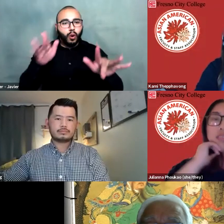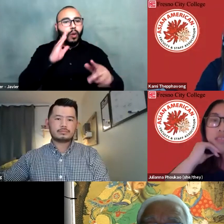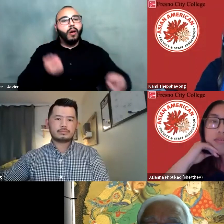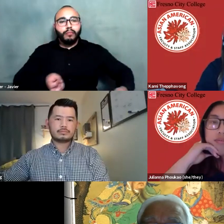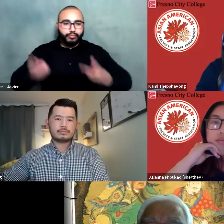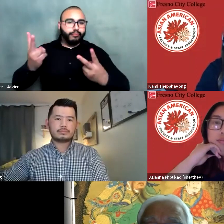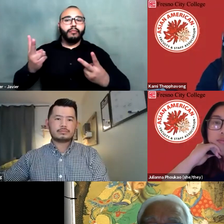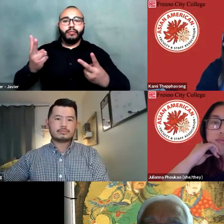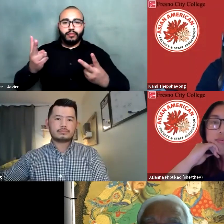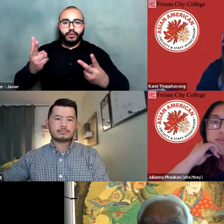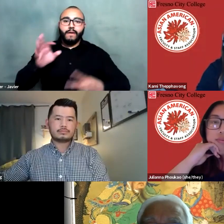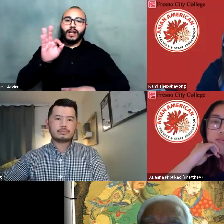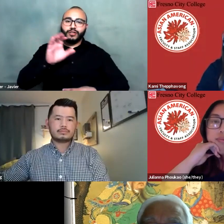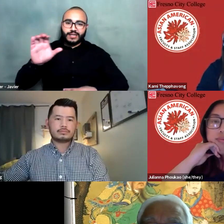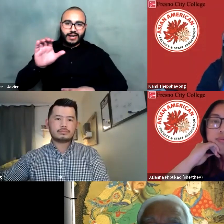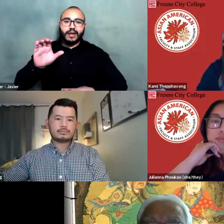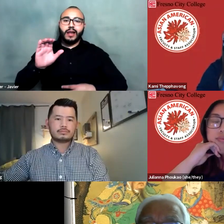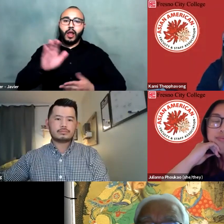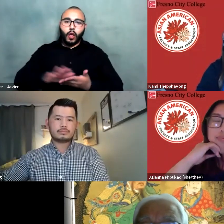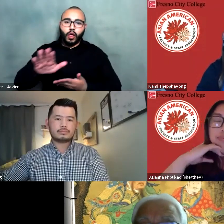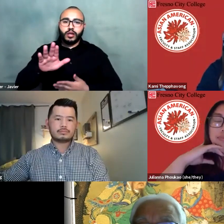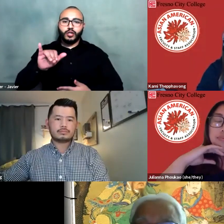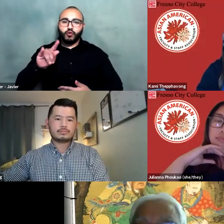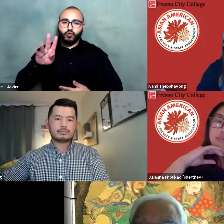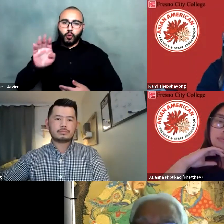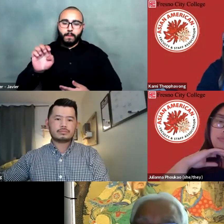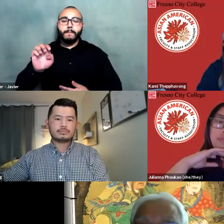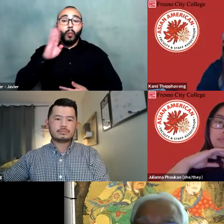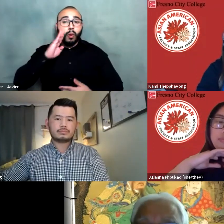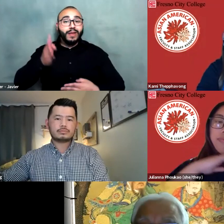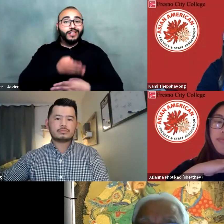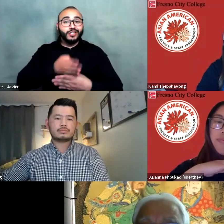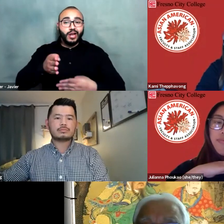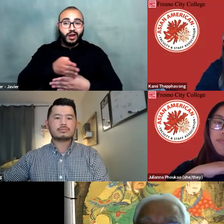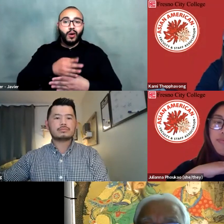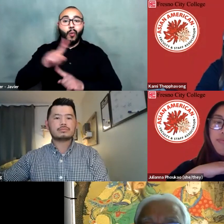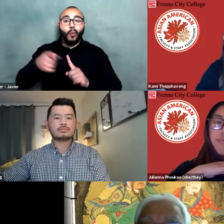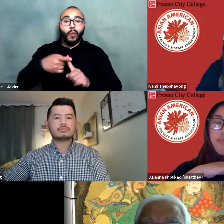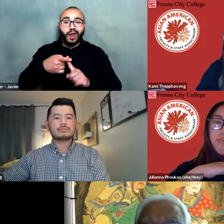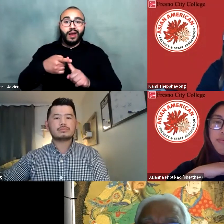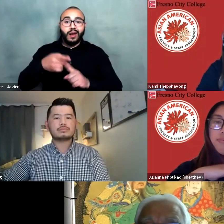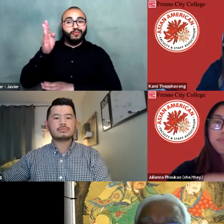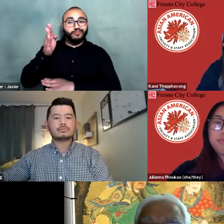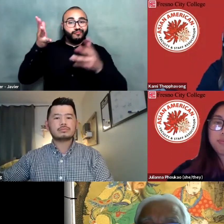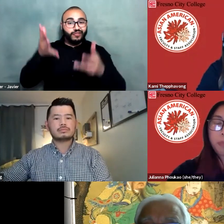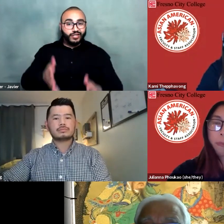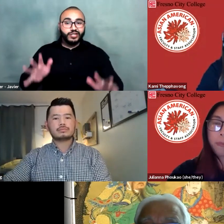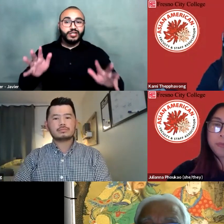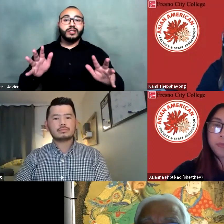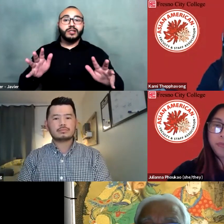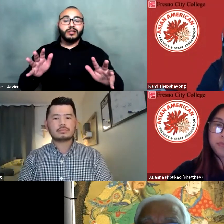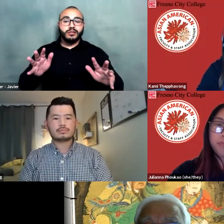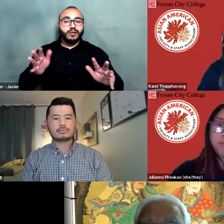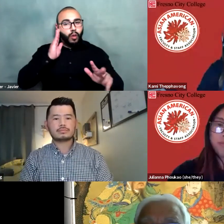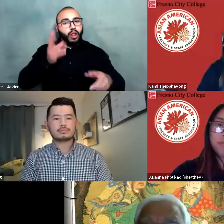be on the Fresno City College YouTube. So that will be shared when this is done and it's uploaded.